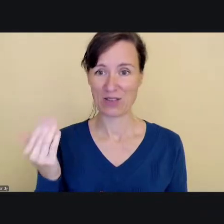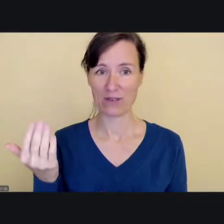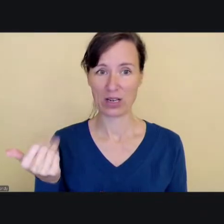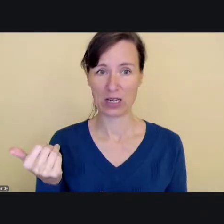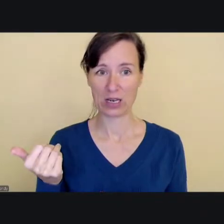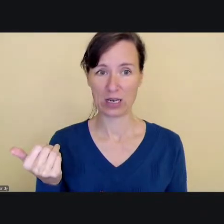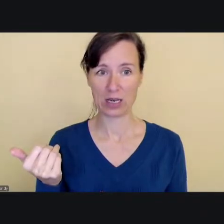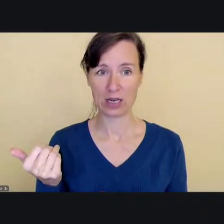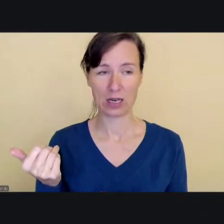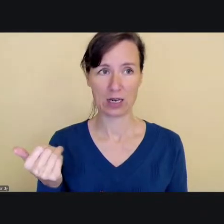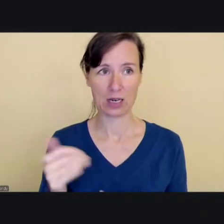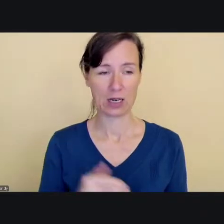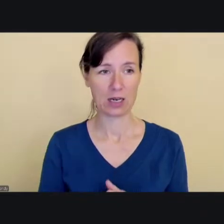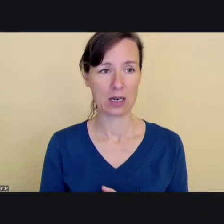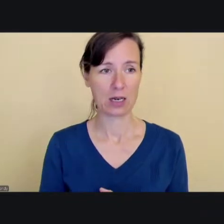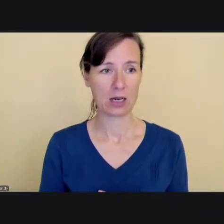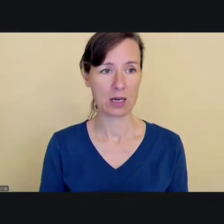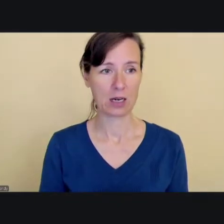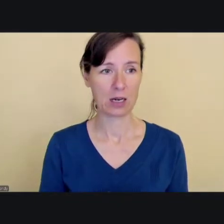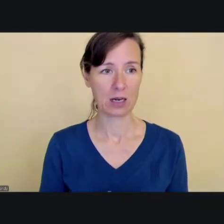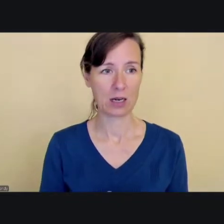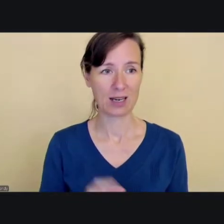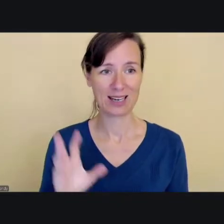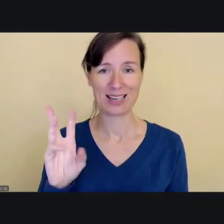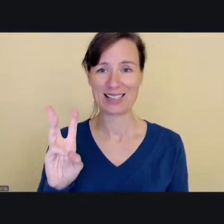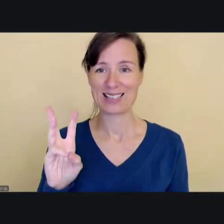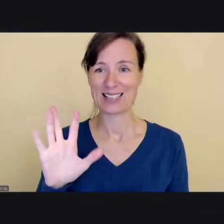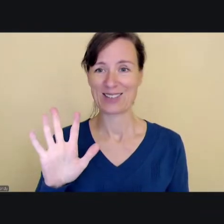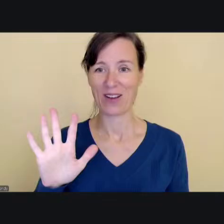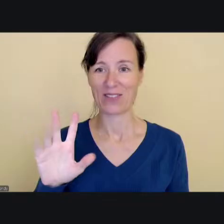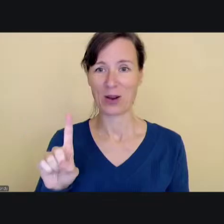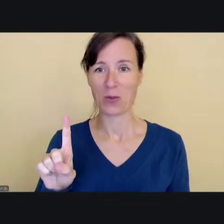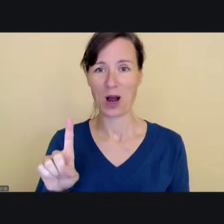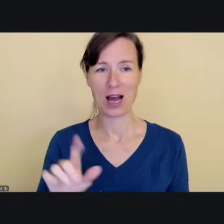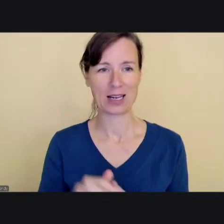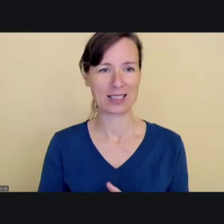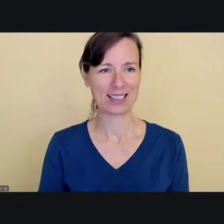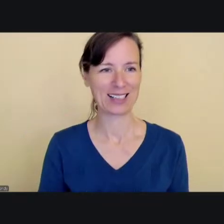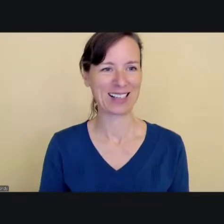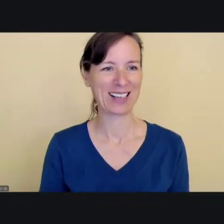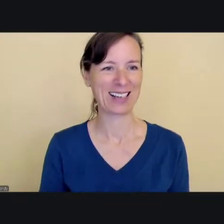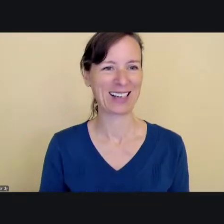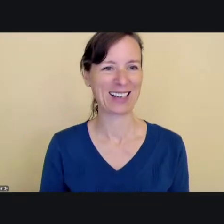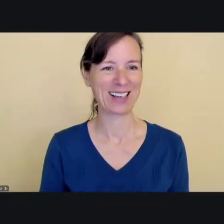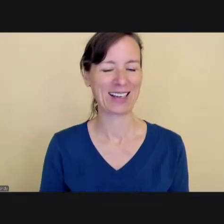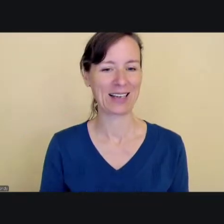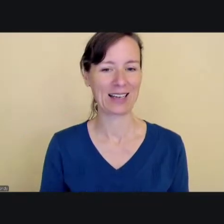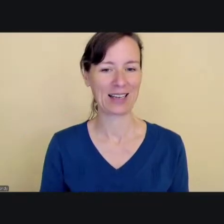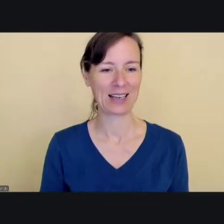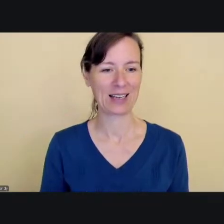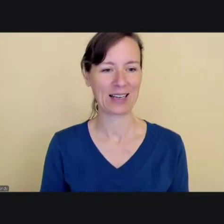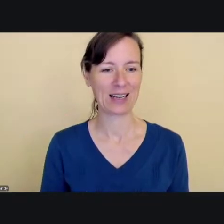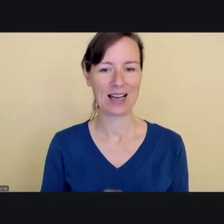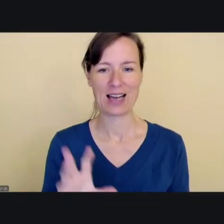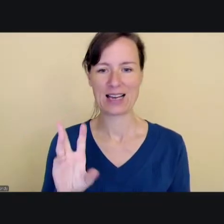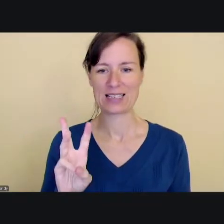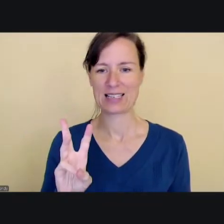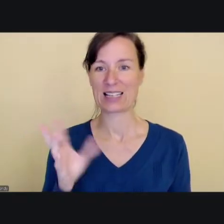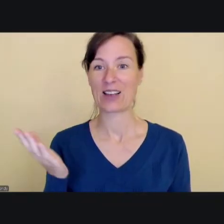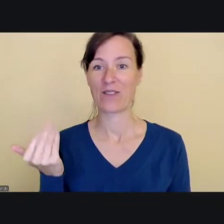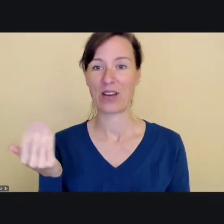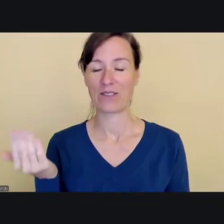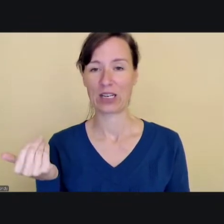How late can you do? 6:51. All right. Let's split the difference and say 6:15. We'll put out the